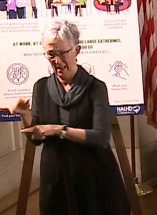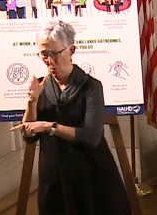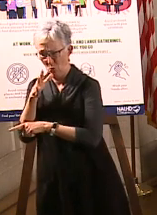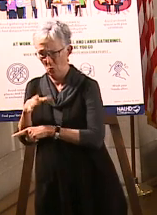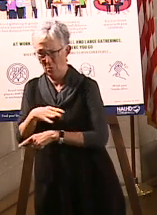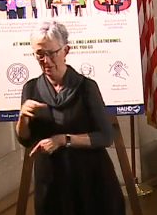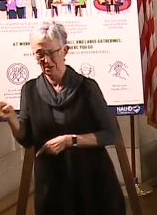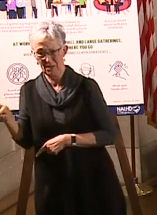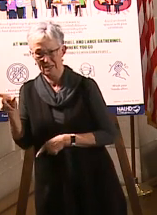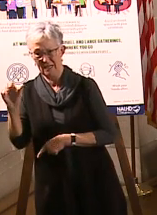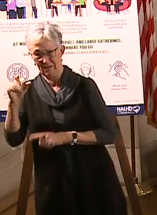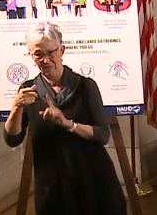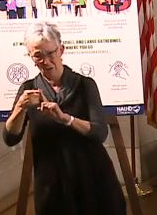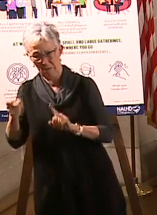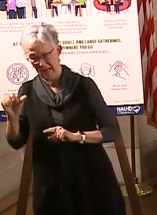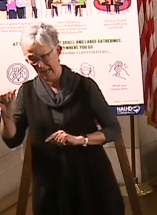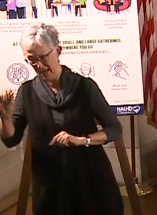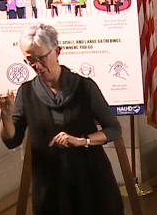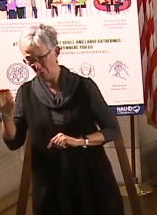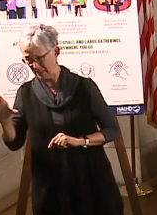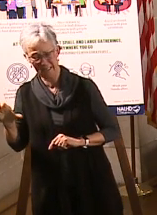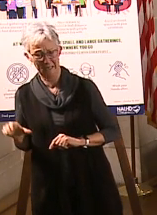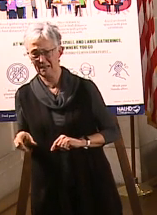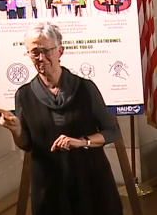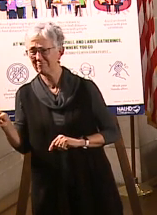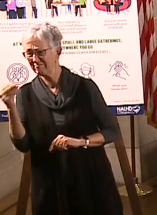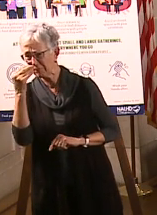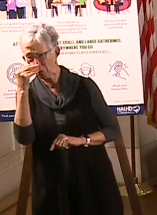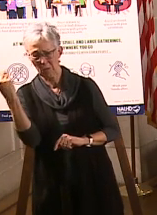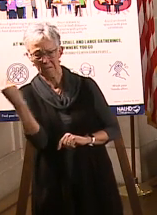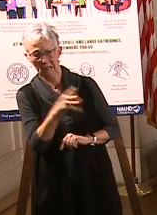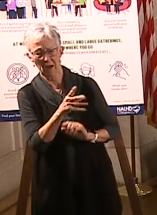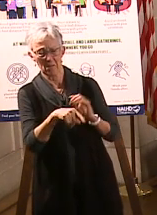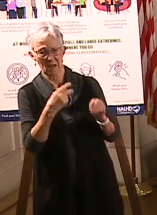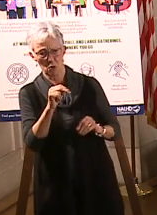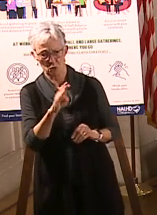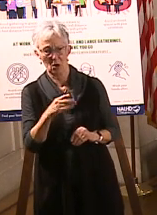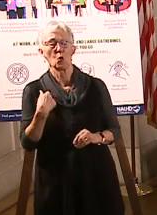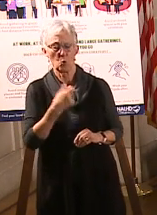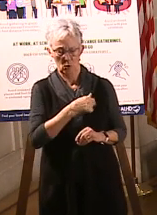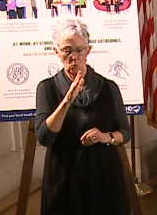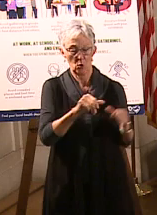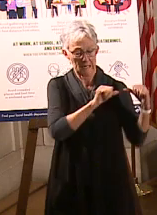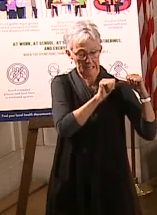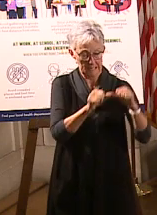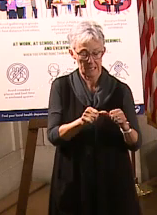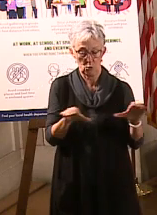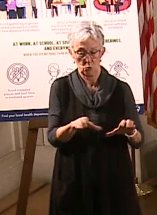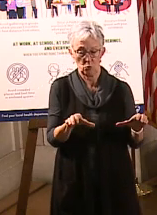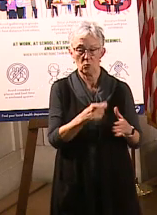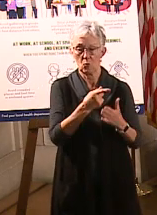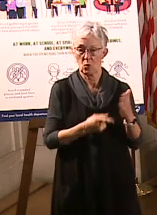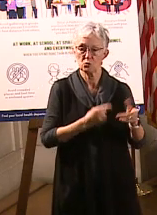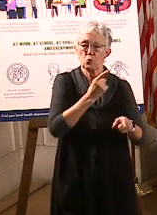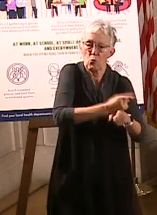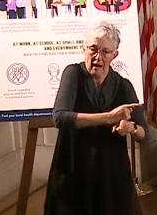tweets of AOC, we're going to continue to work our vaccination plan here in Nebraska and do what's right for Nebraska. So with that, I'll go